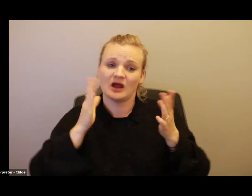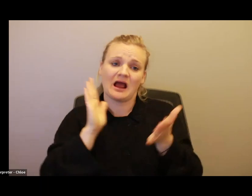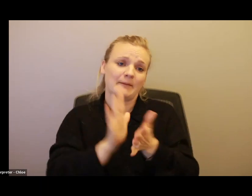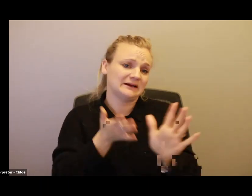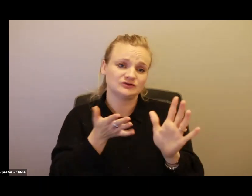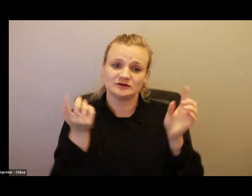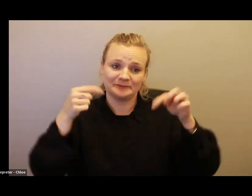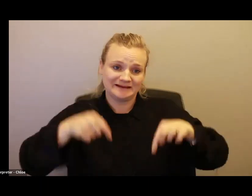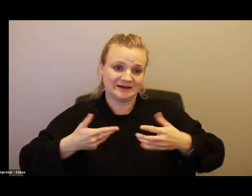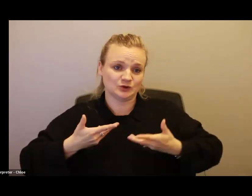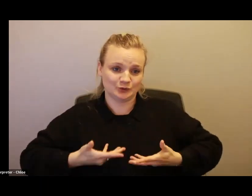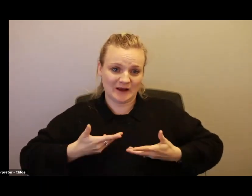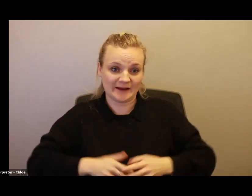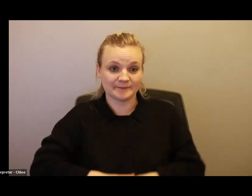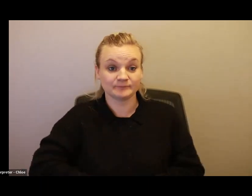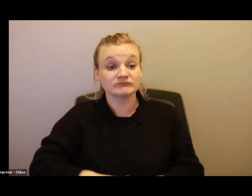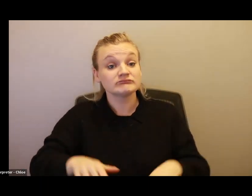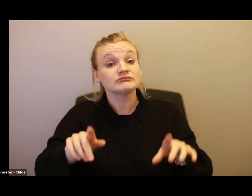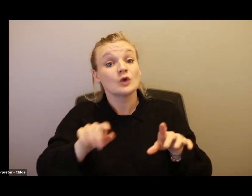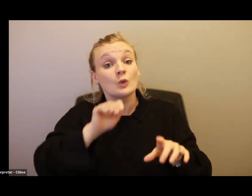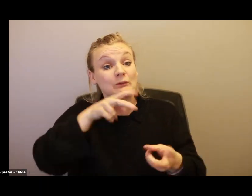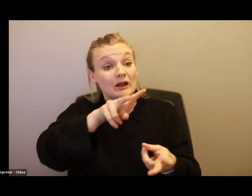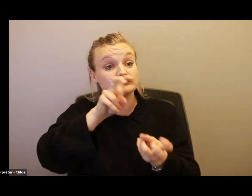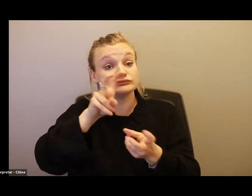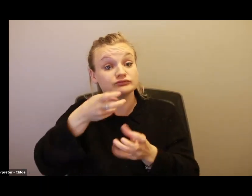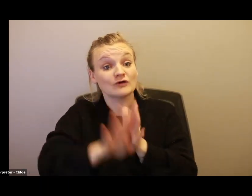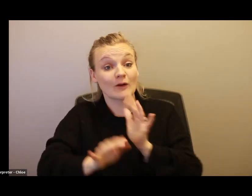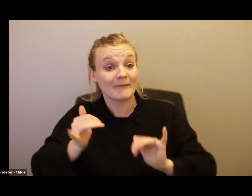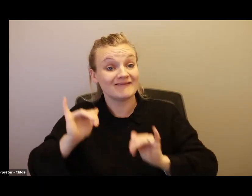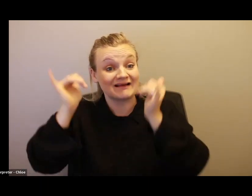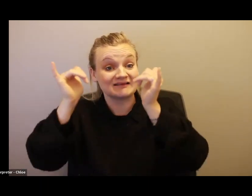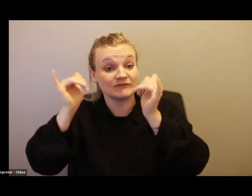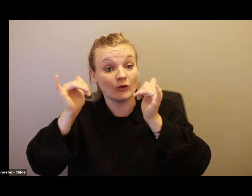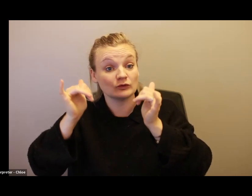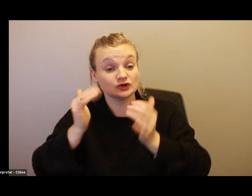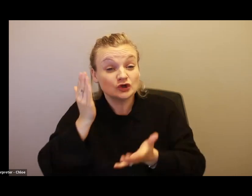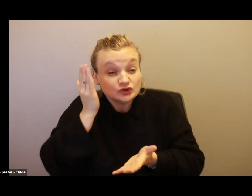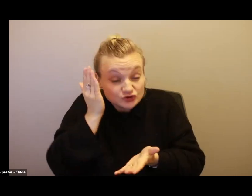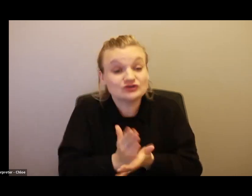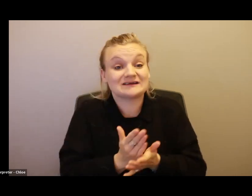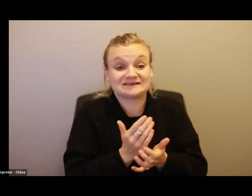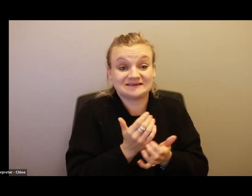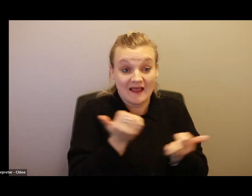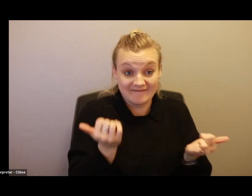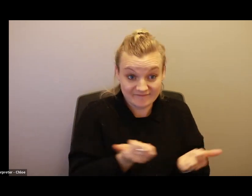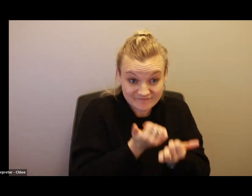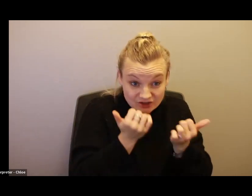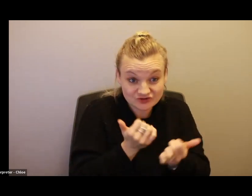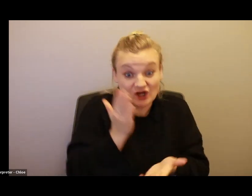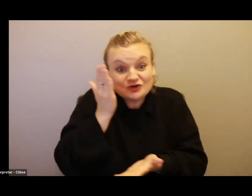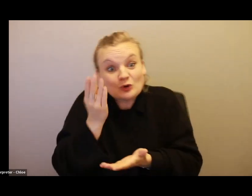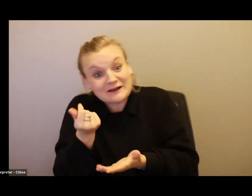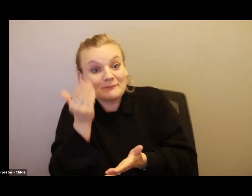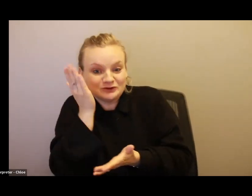today. And we will hear from some of the festivals, some that are just finishing and some that are just getting